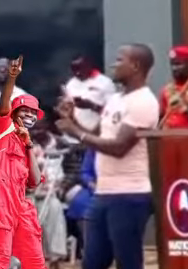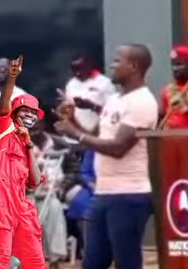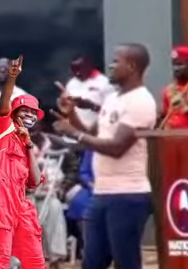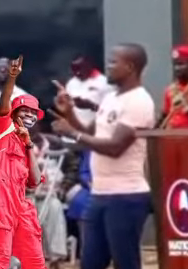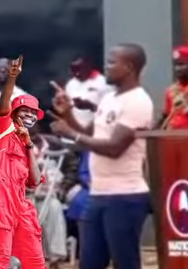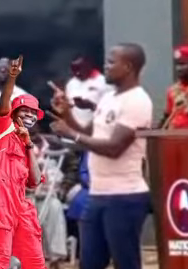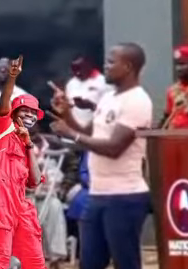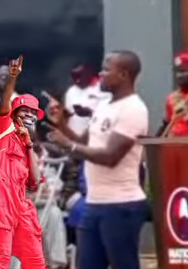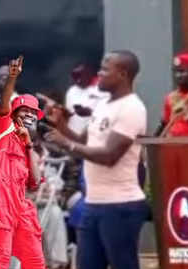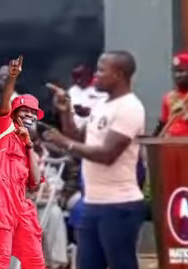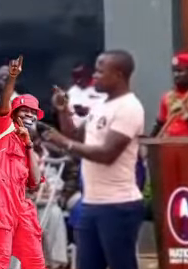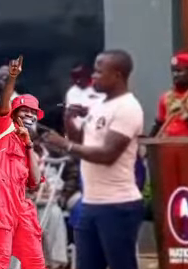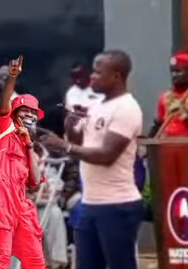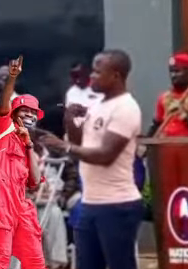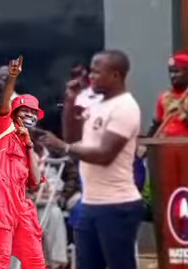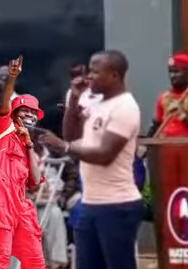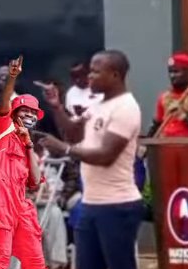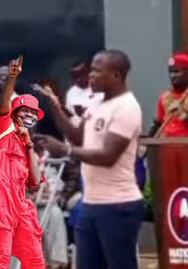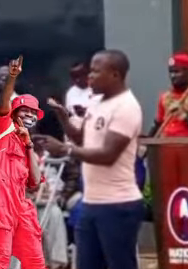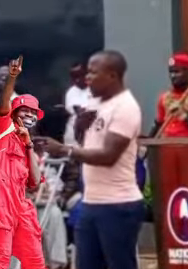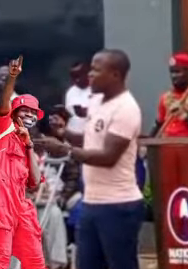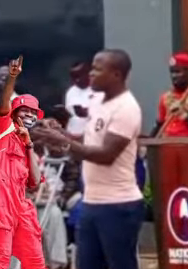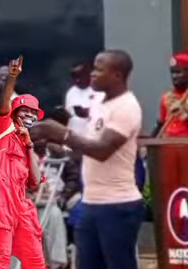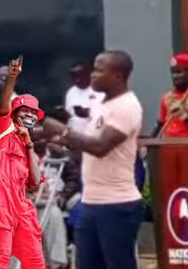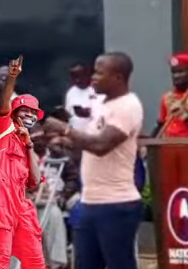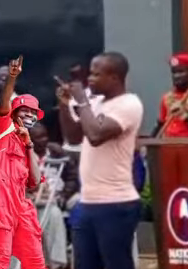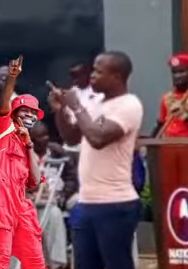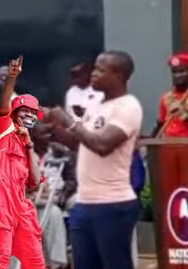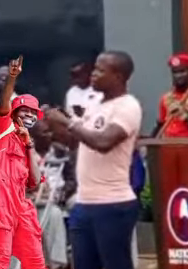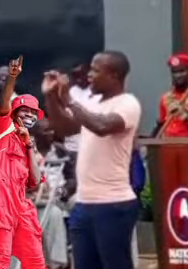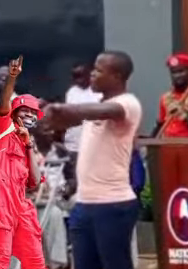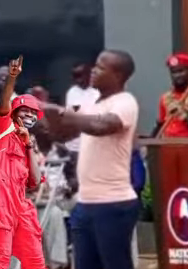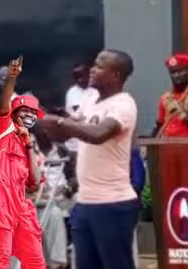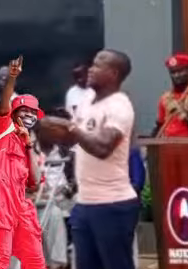think you are people abled differently.